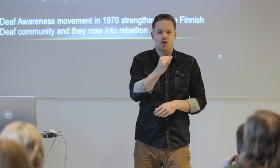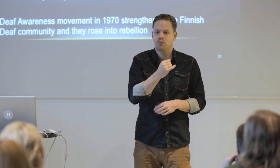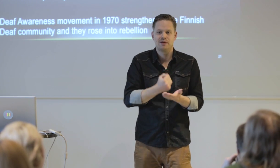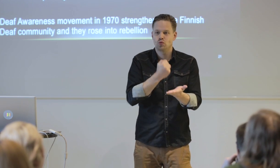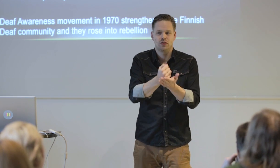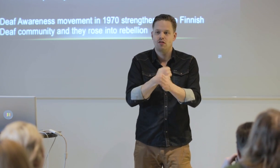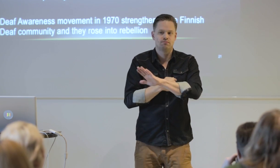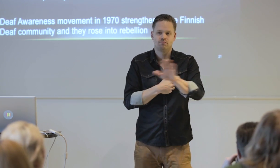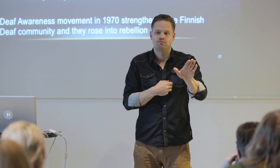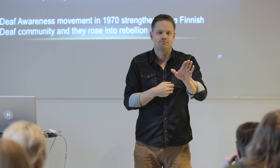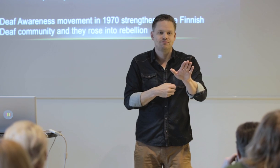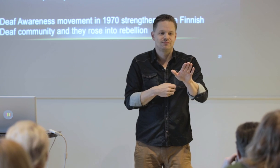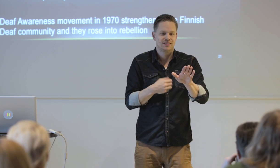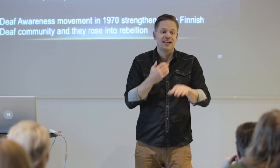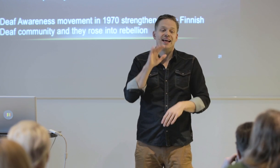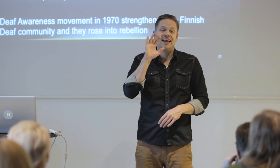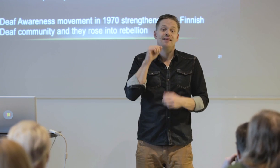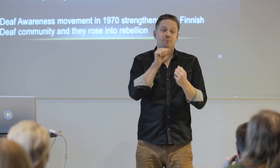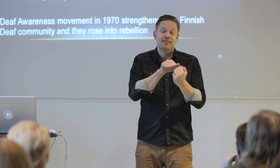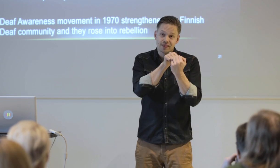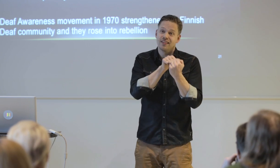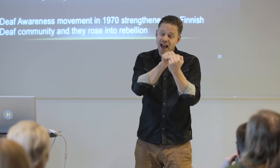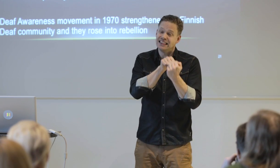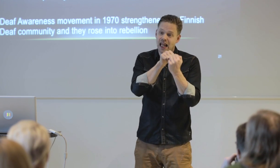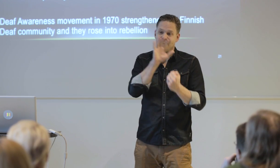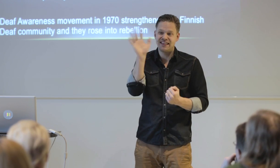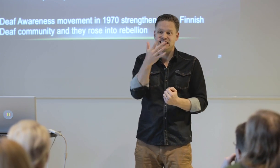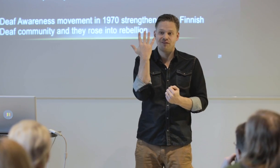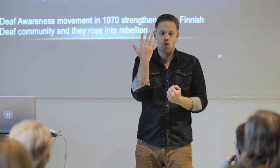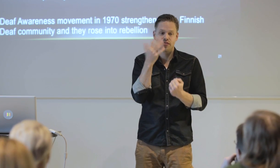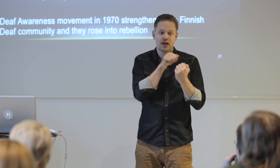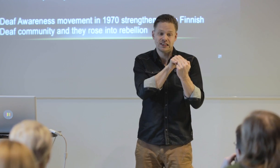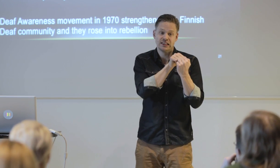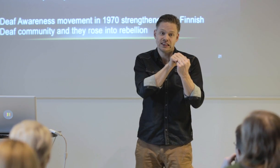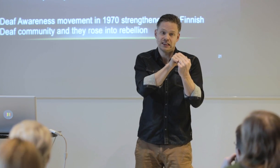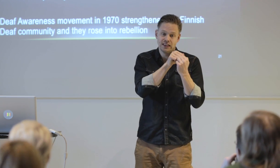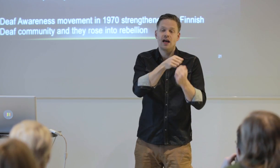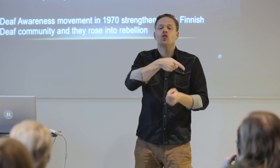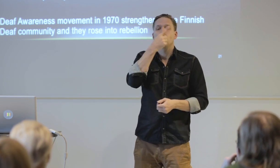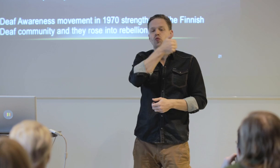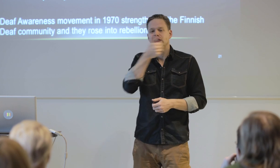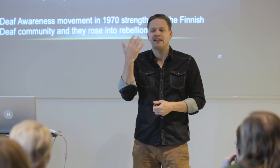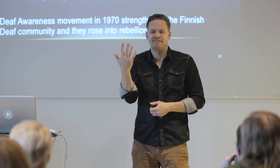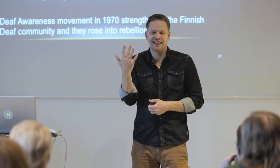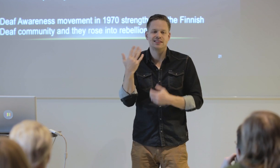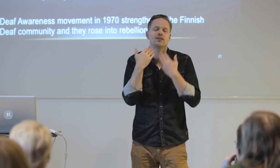no, you cannot have an own association. So it took 5 years of fighting for the deaf people, and